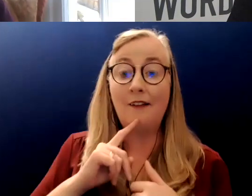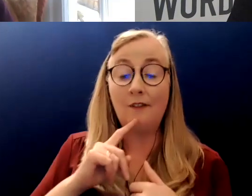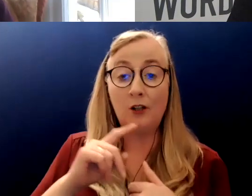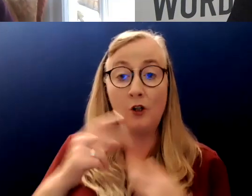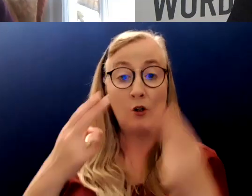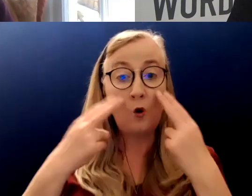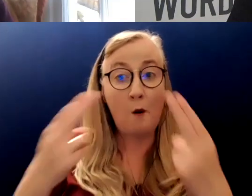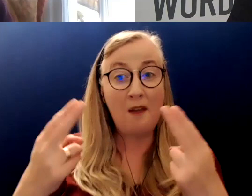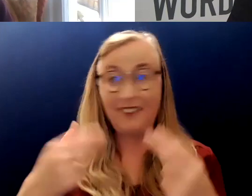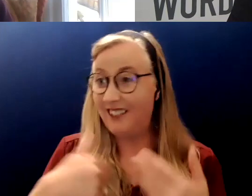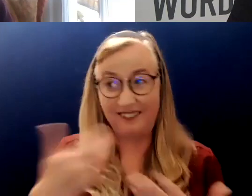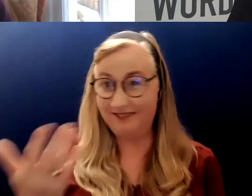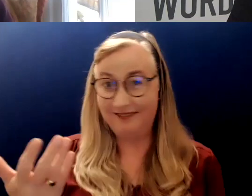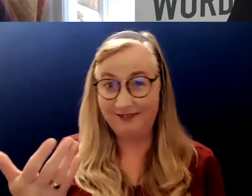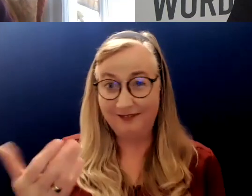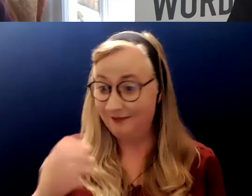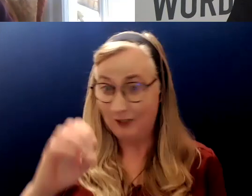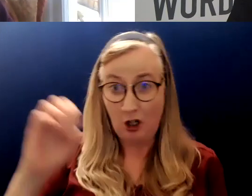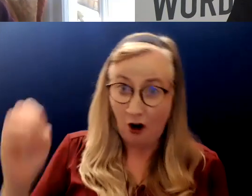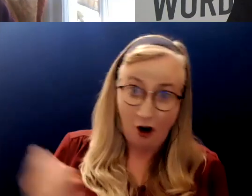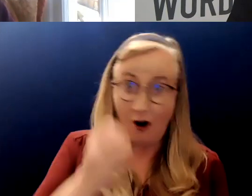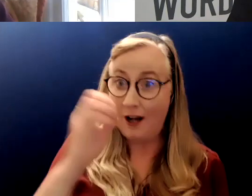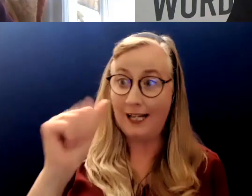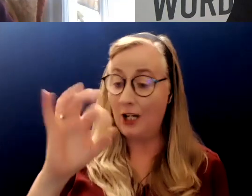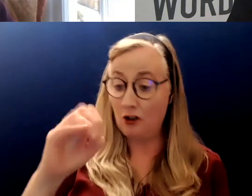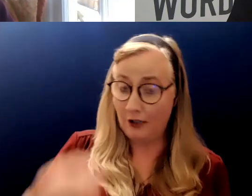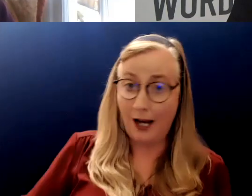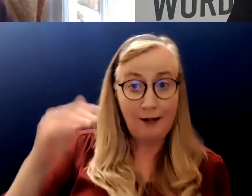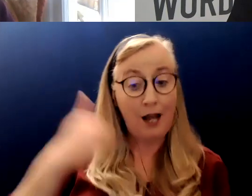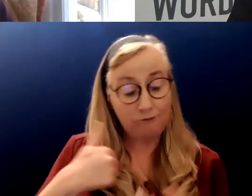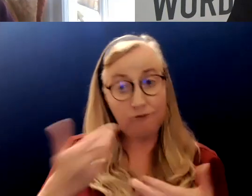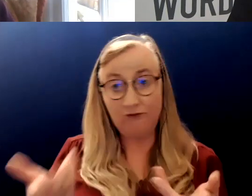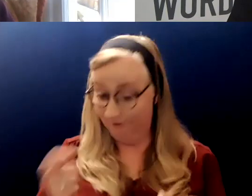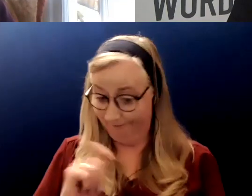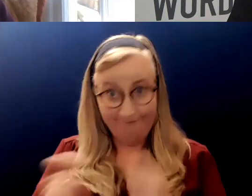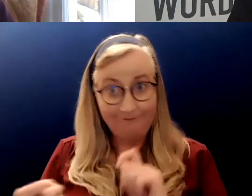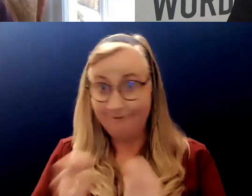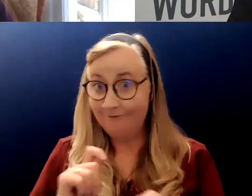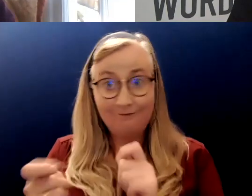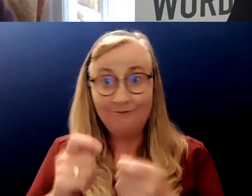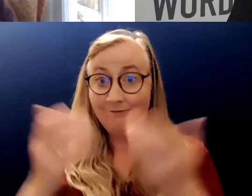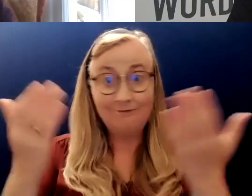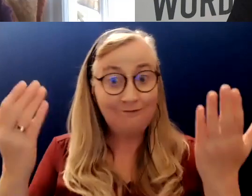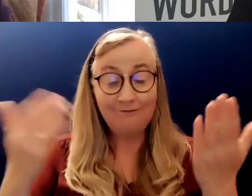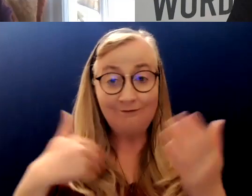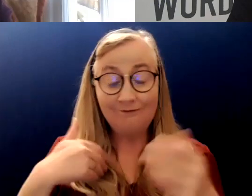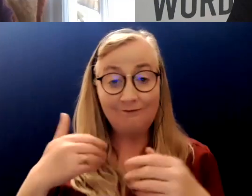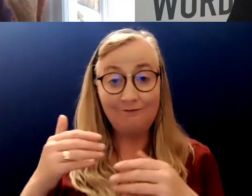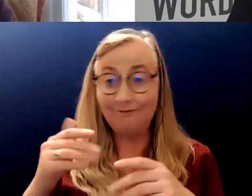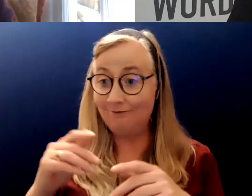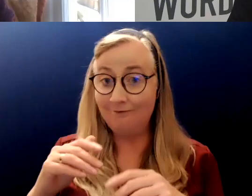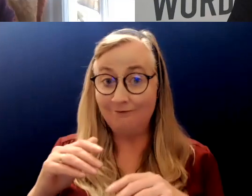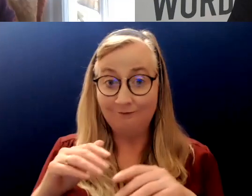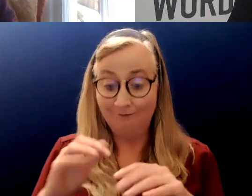From a very early age, I somehow adjusted and managed to climb up the side of my